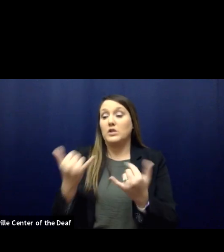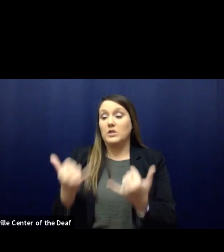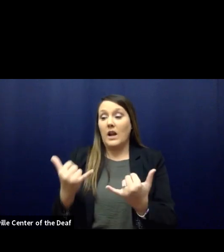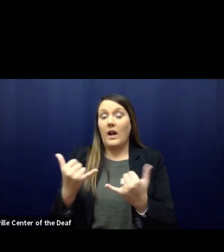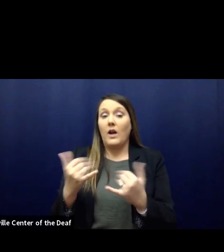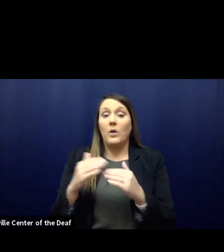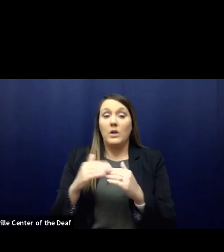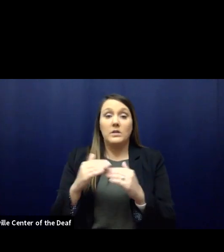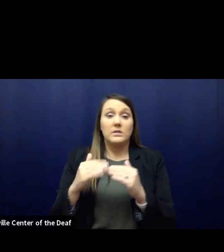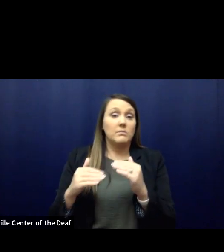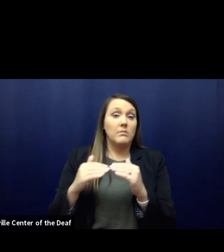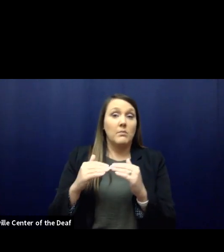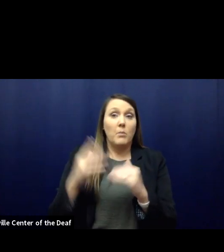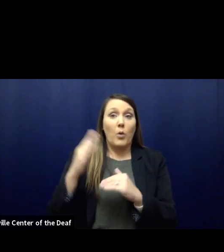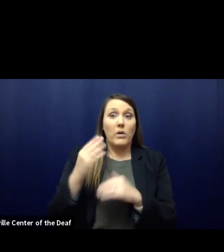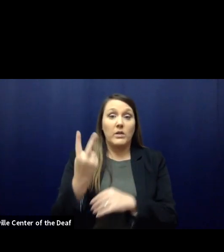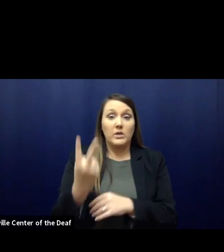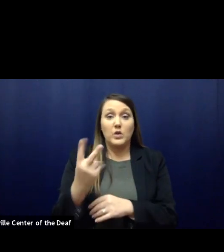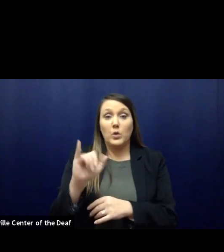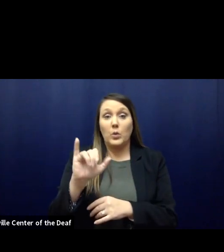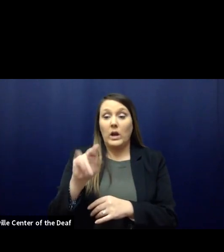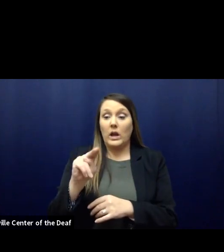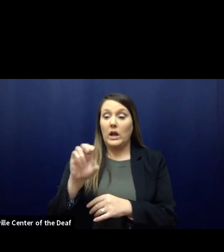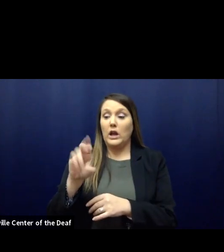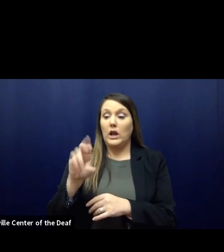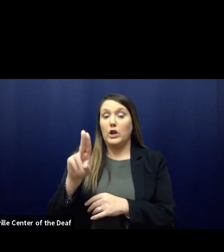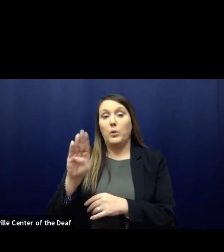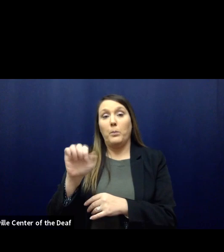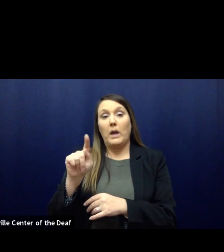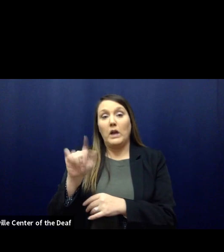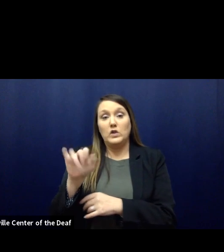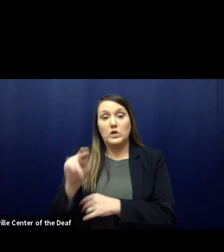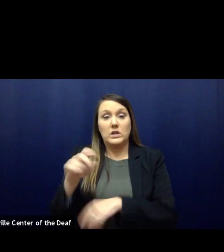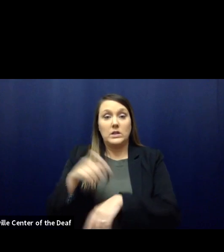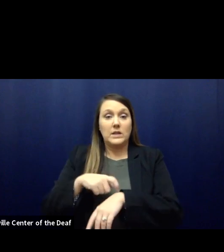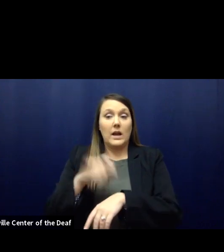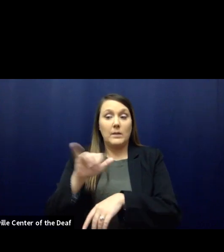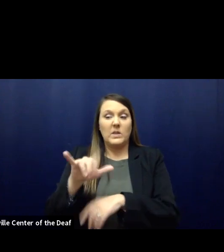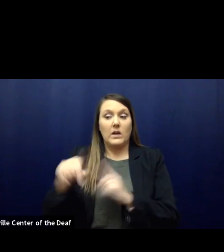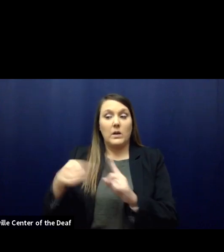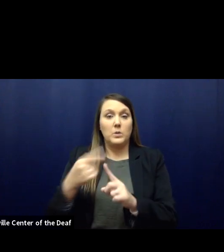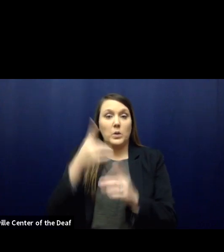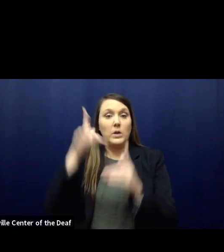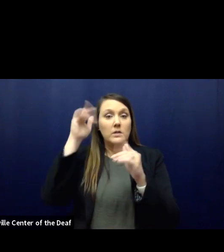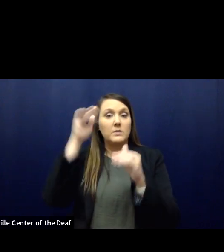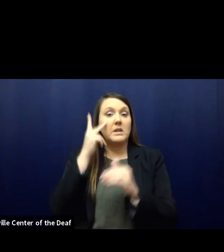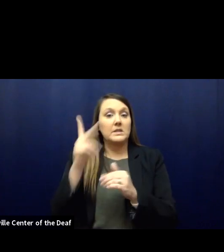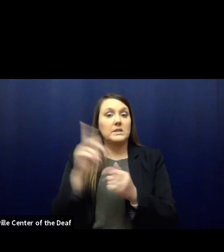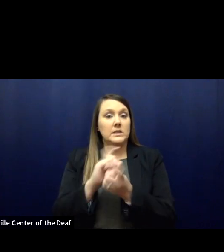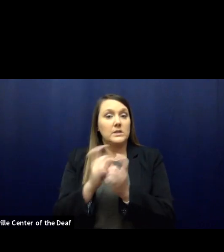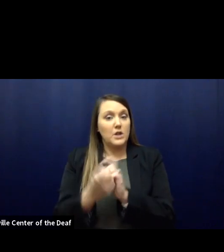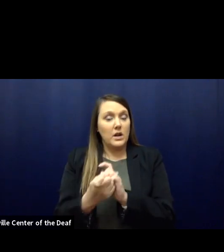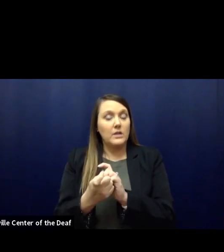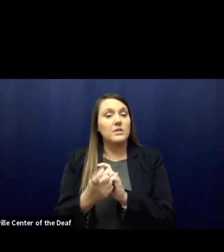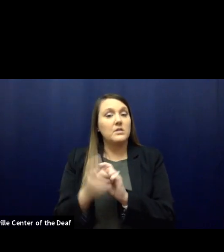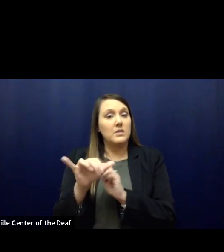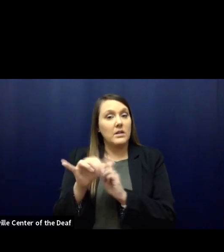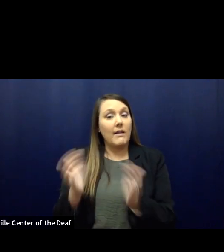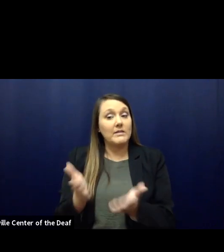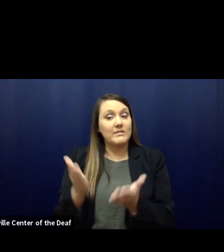incubation periods. Which is what we would expect to start seeing change definitely. And it's